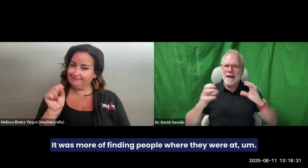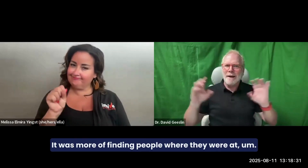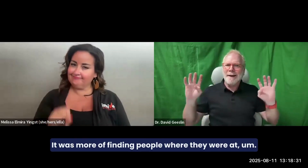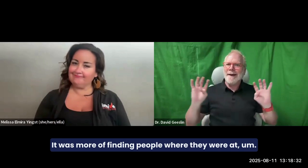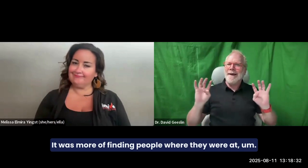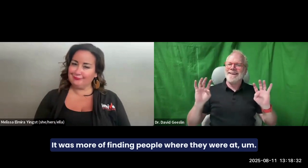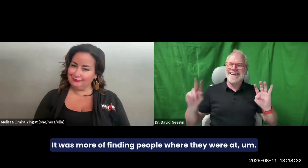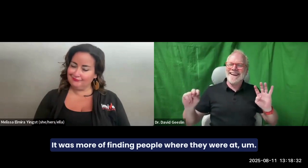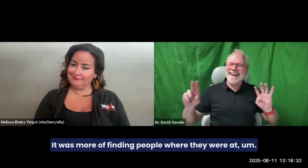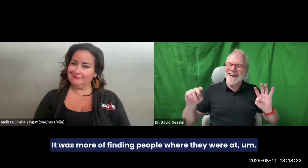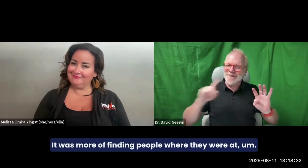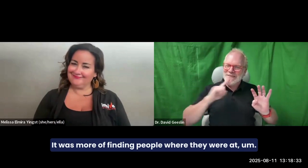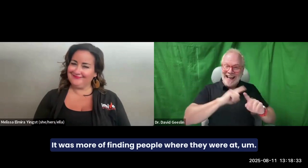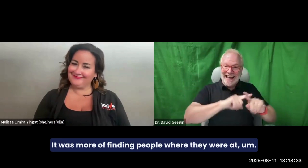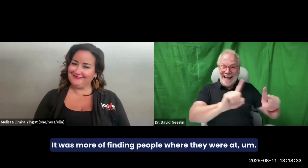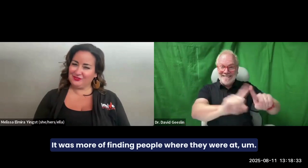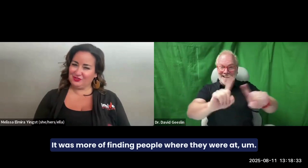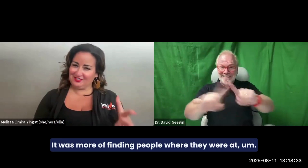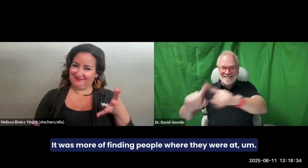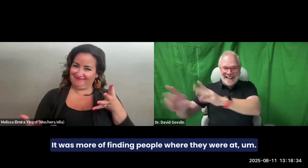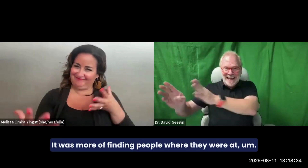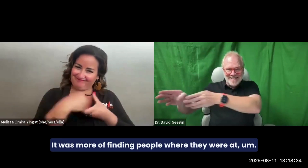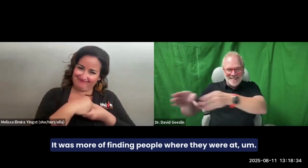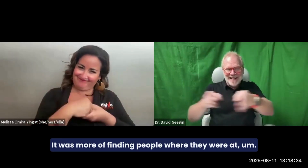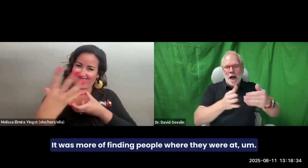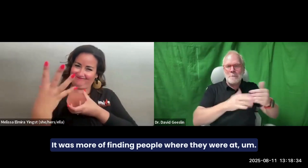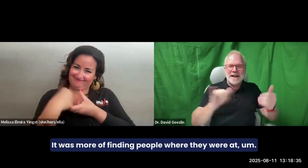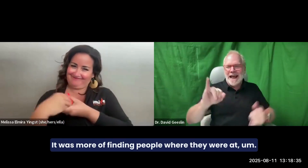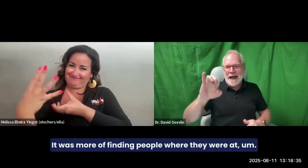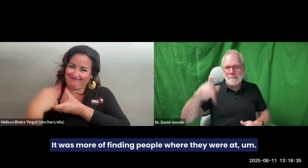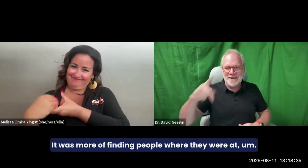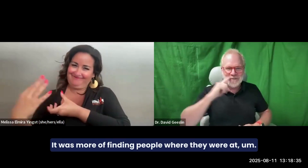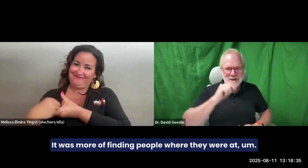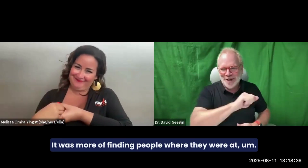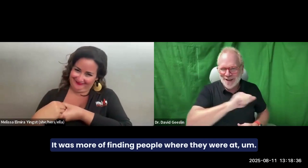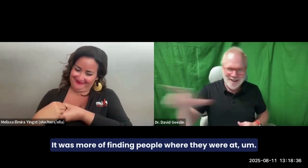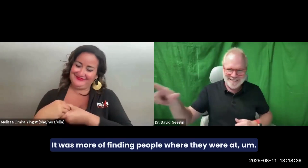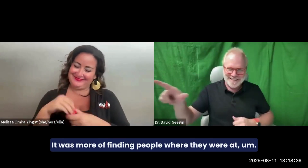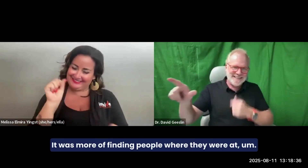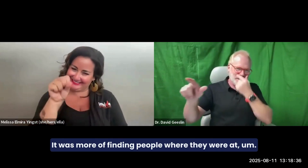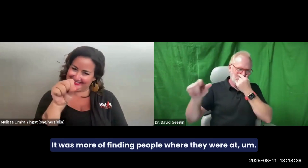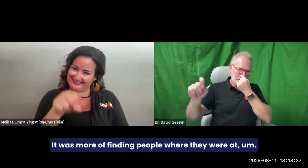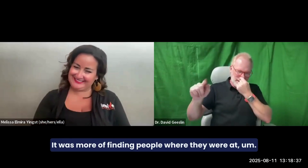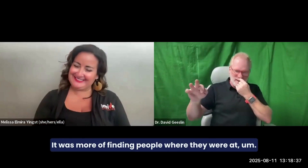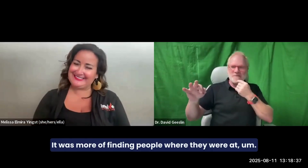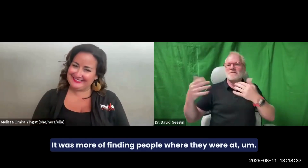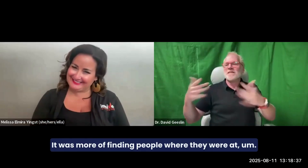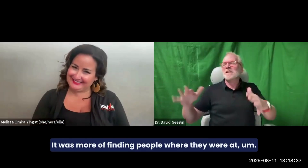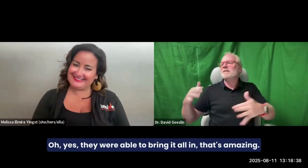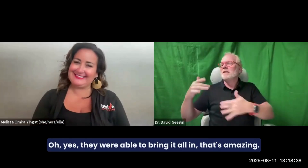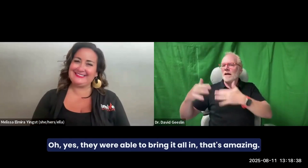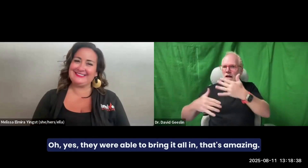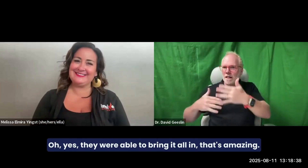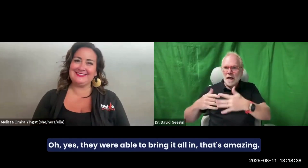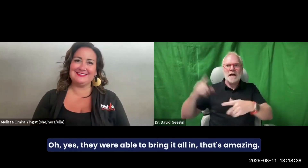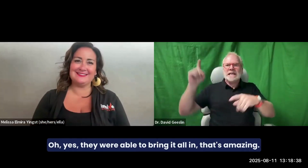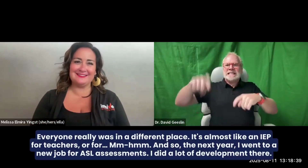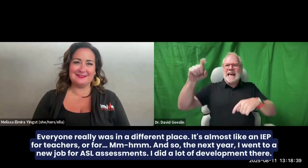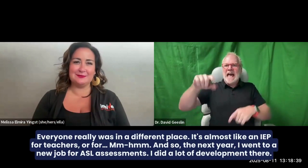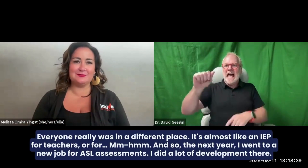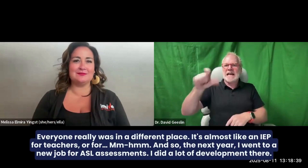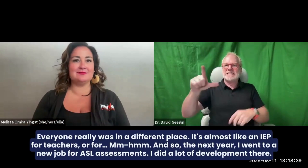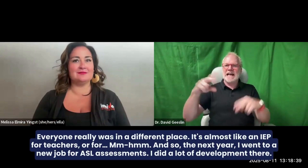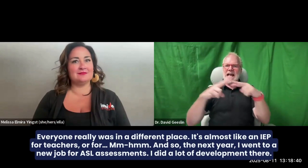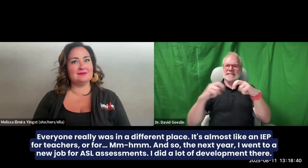was more of finding people where they were at. Everyone really was in a different place. It's almost like an IEP for teachers or